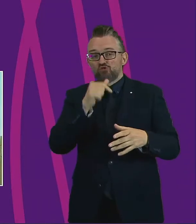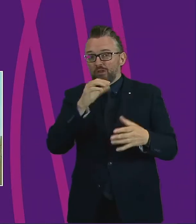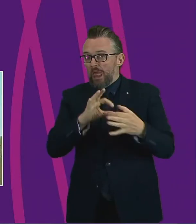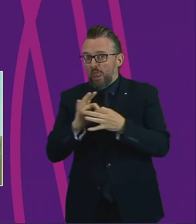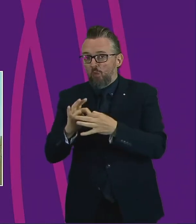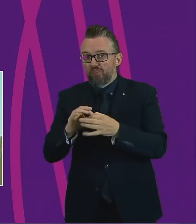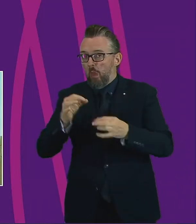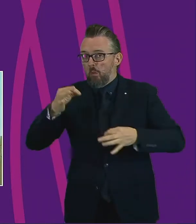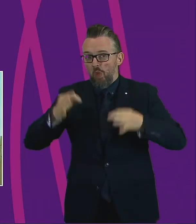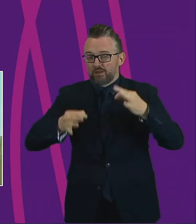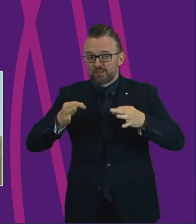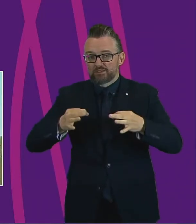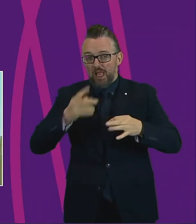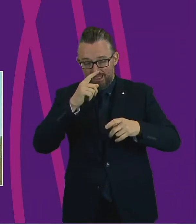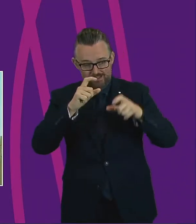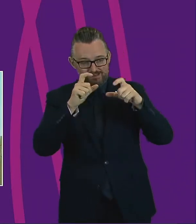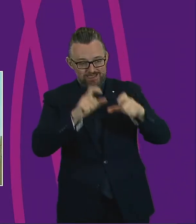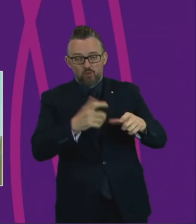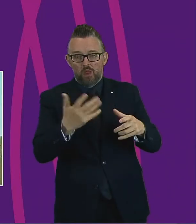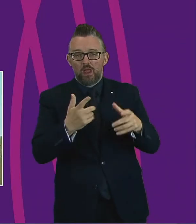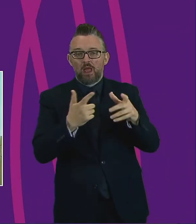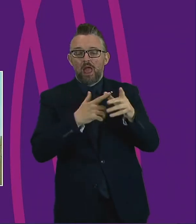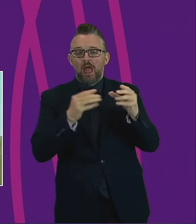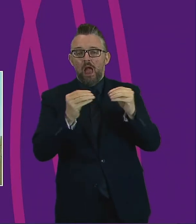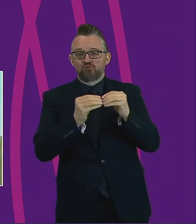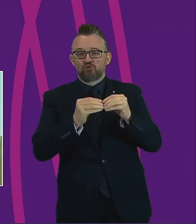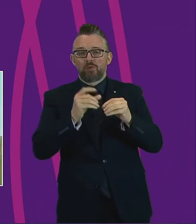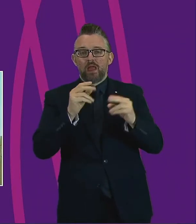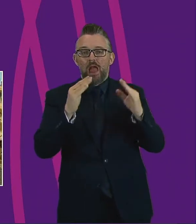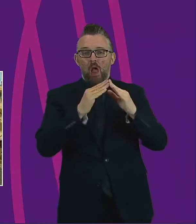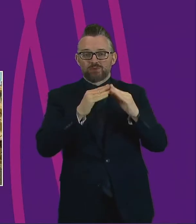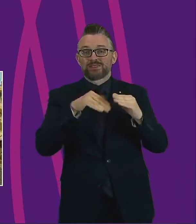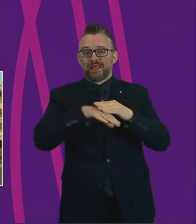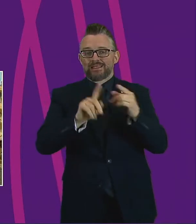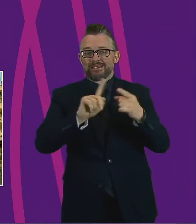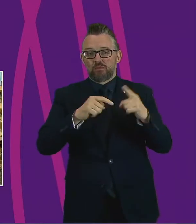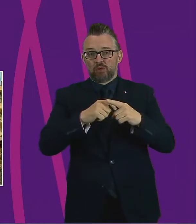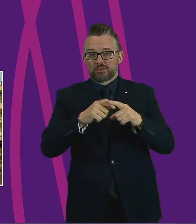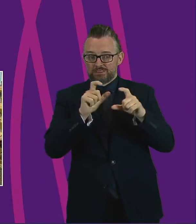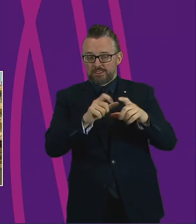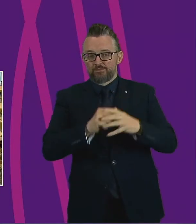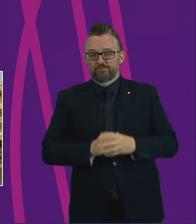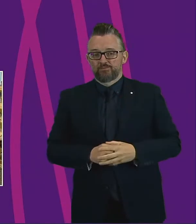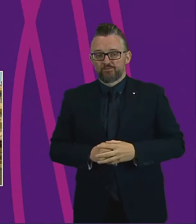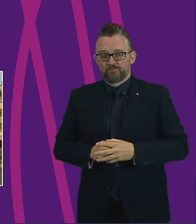interference, remain at Abercrombie House in East Kilbride? First Minister.